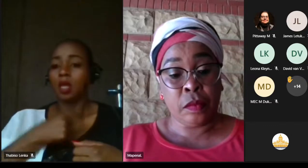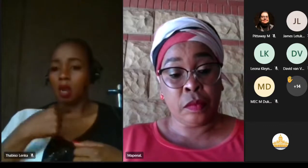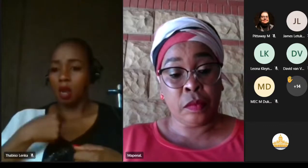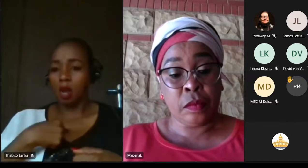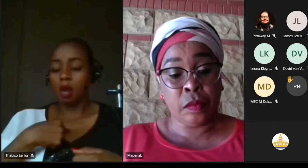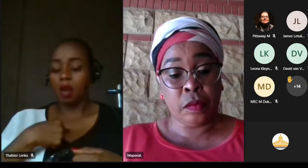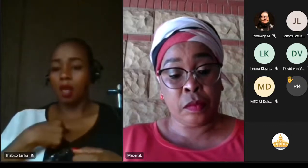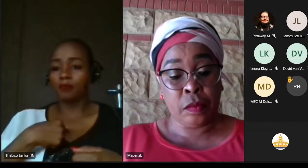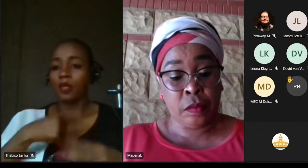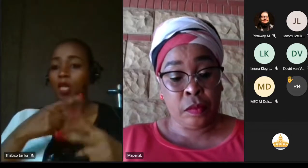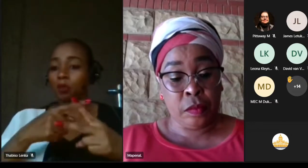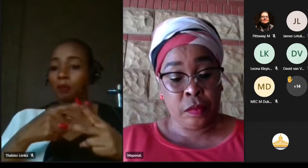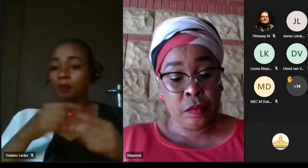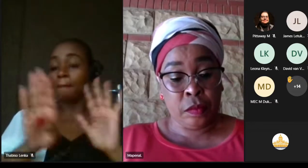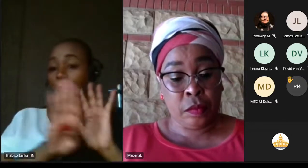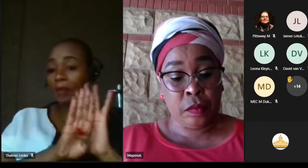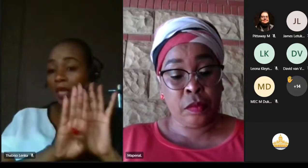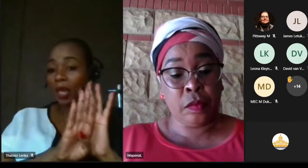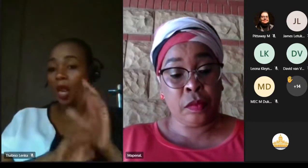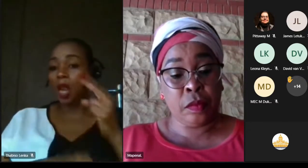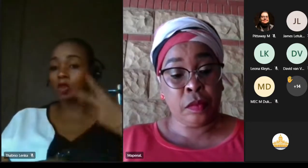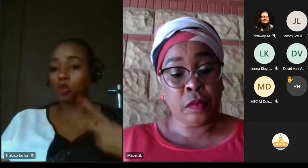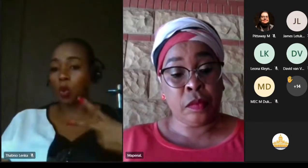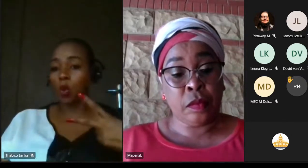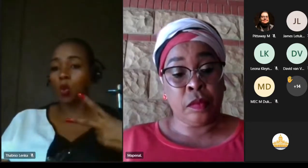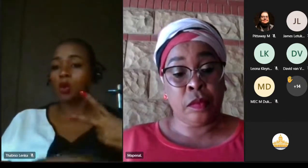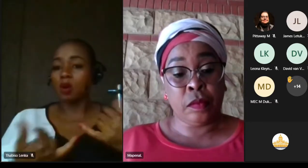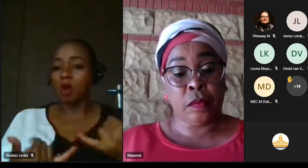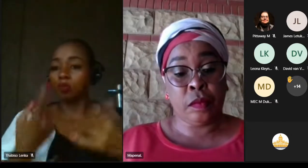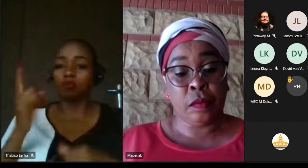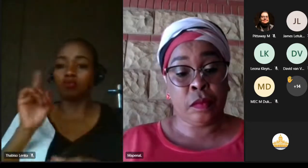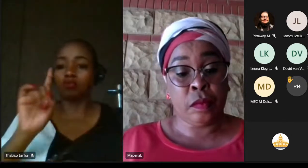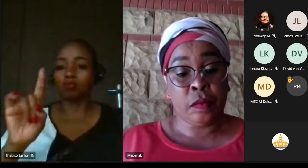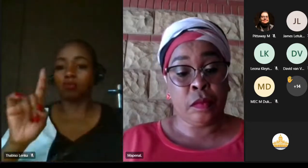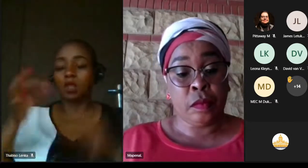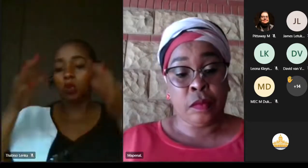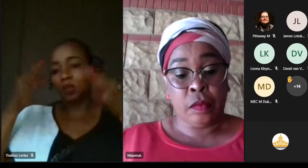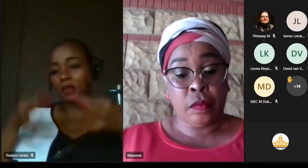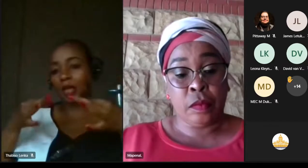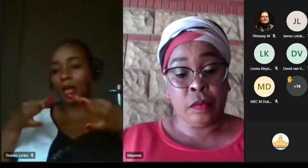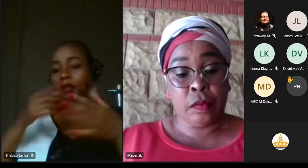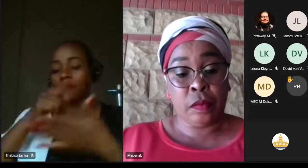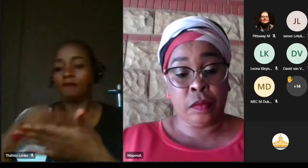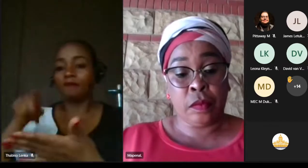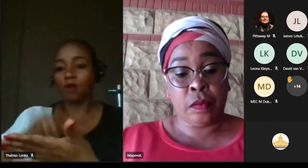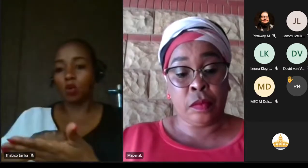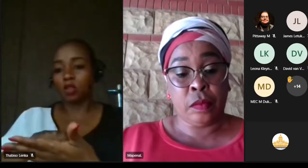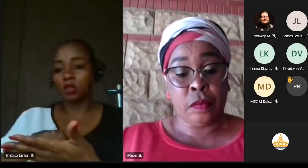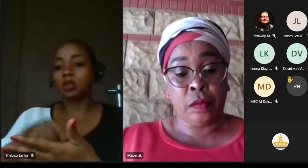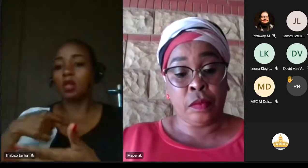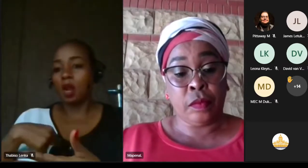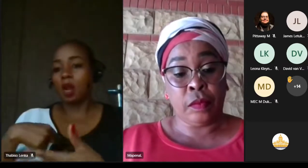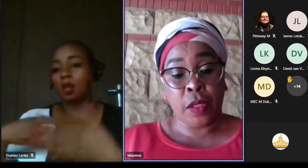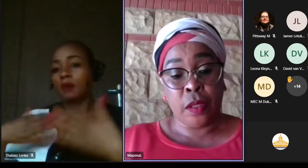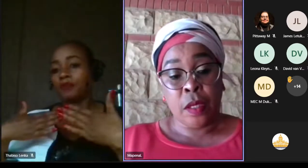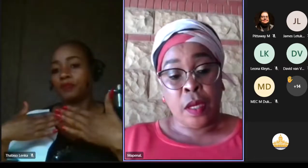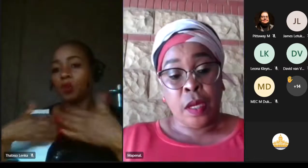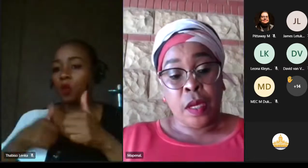place these two bills before this hybrid plenary to decide on the conferral of voting mandates. I thank you.